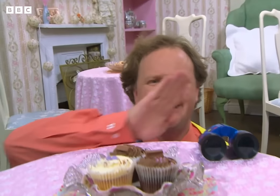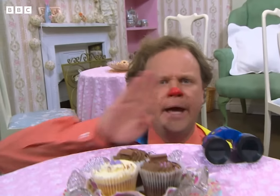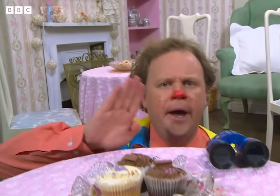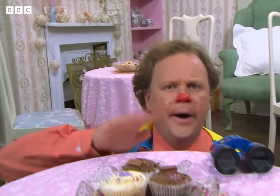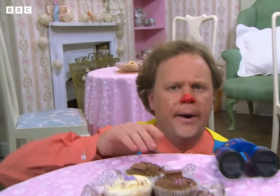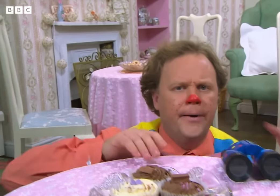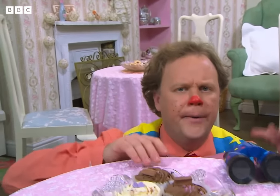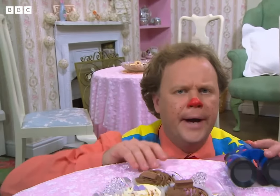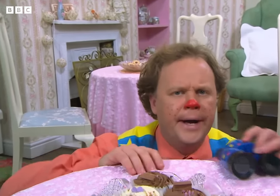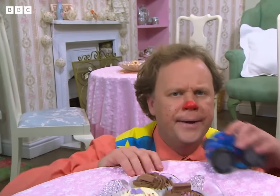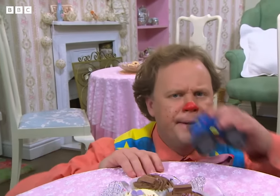No!